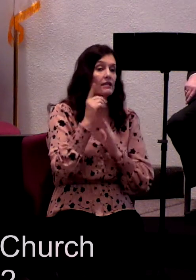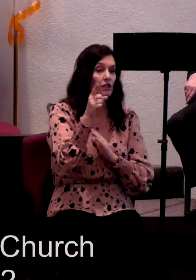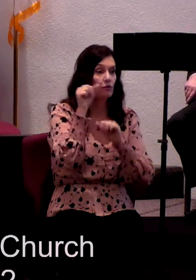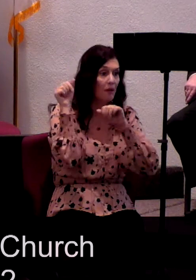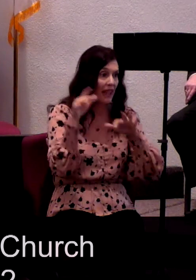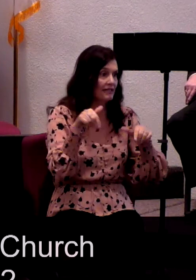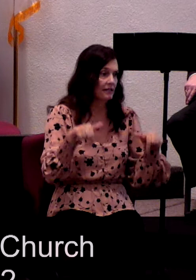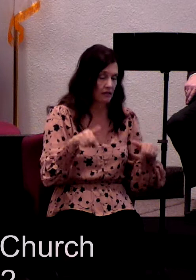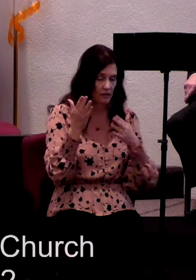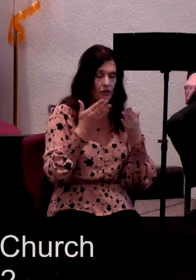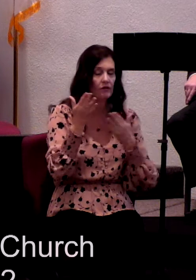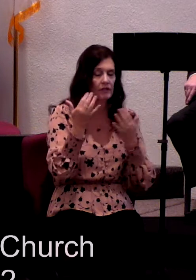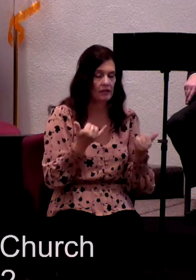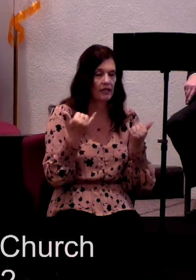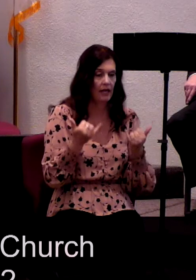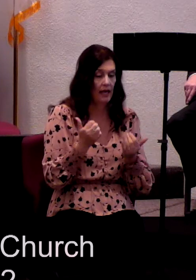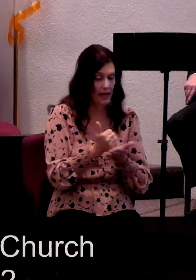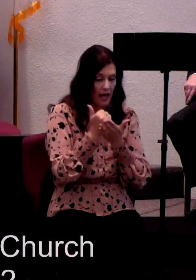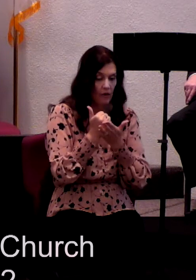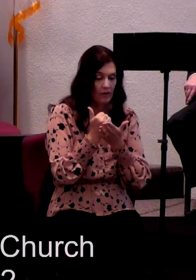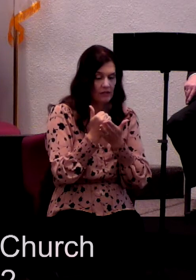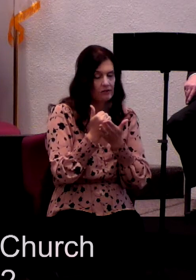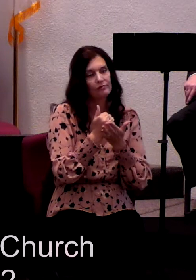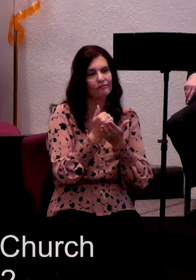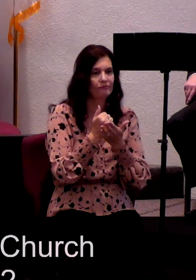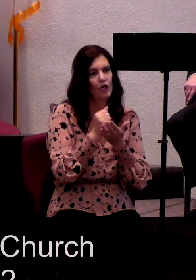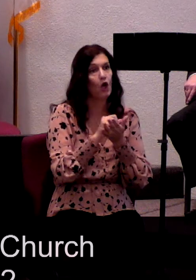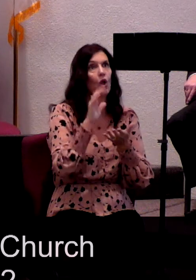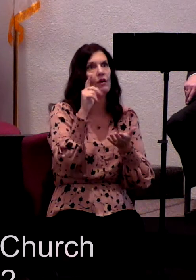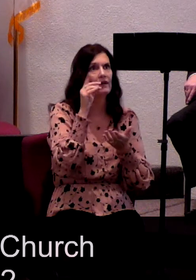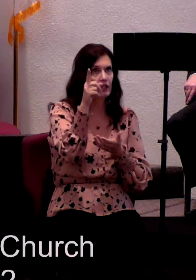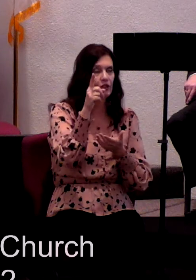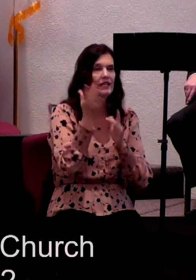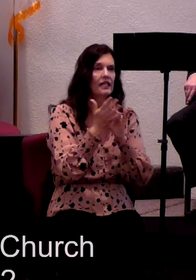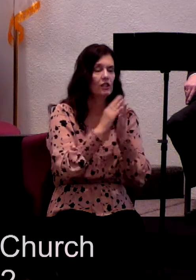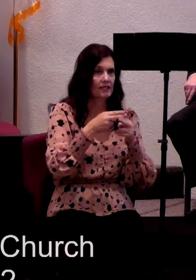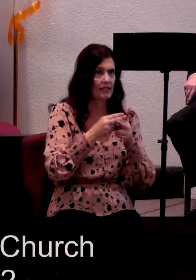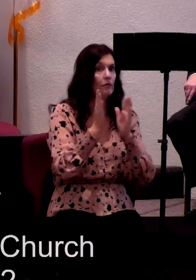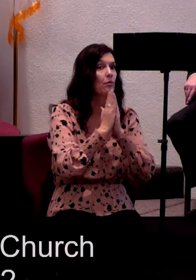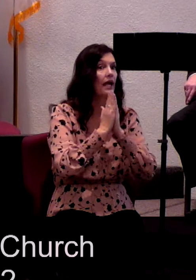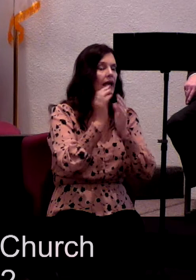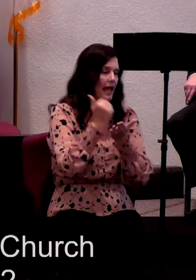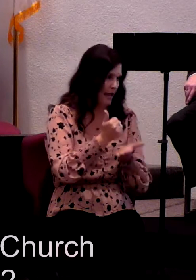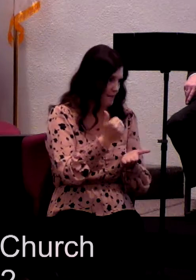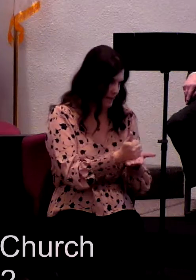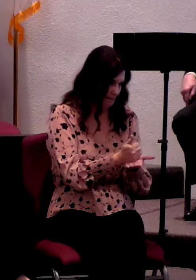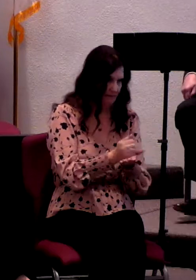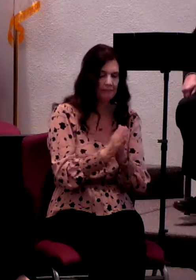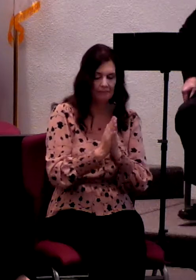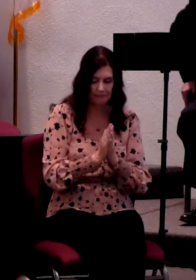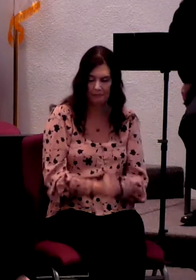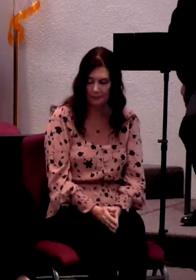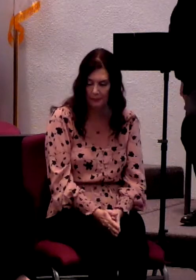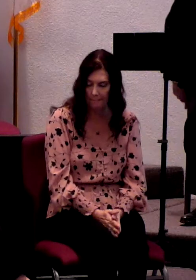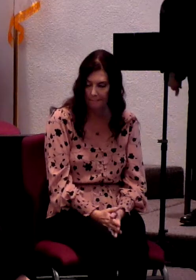this service and help us to glorify you. In Jesus' name we pray. Amen.